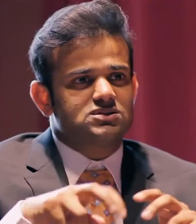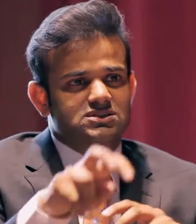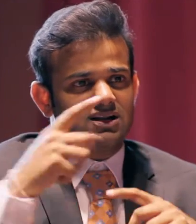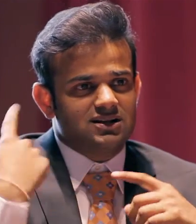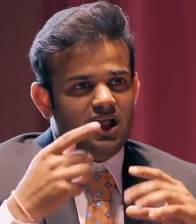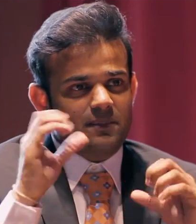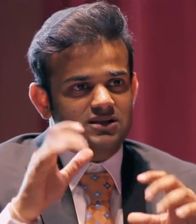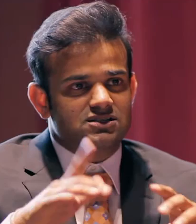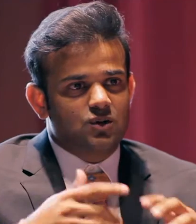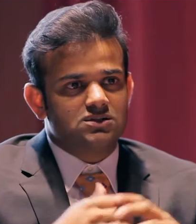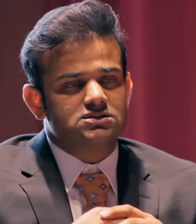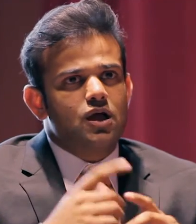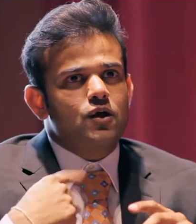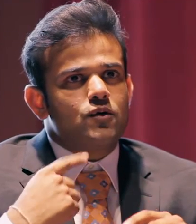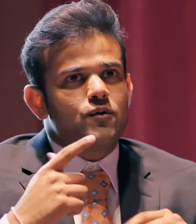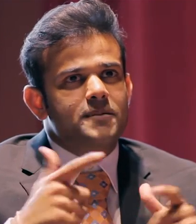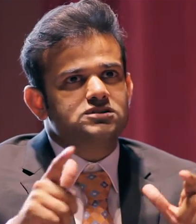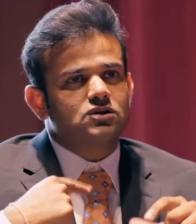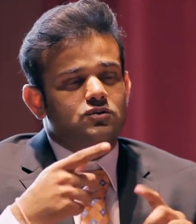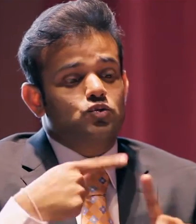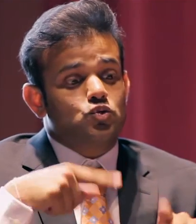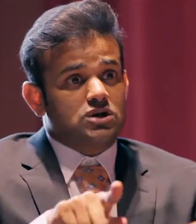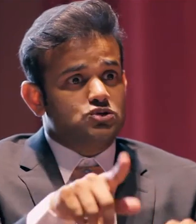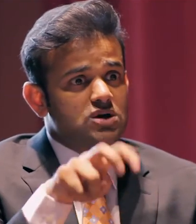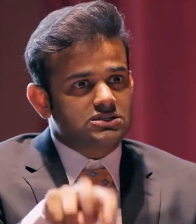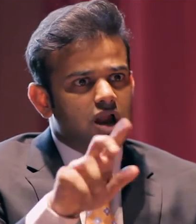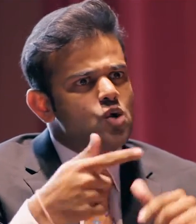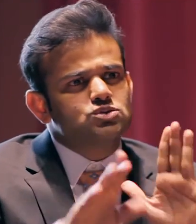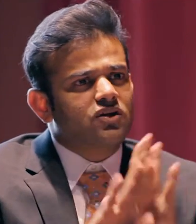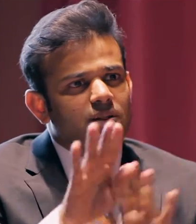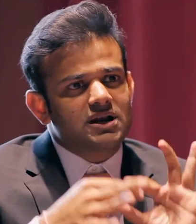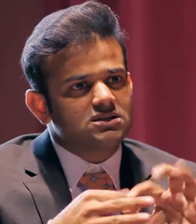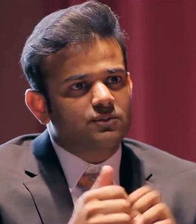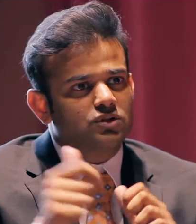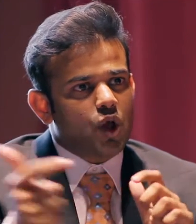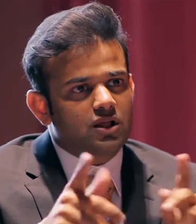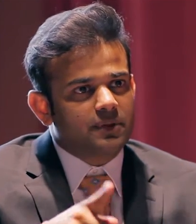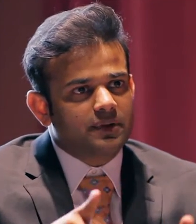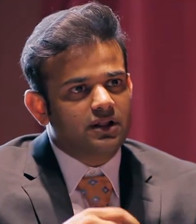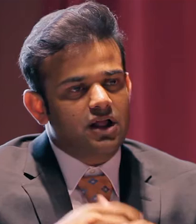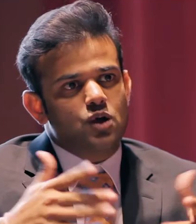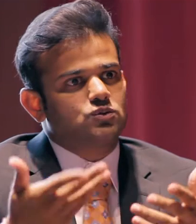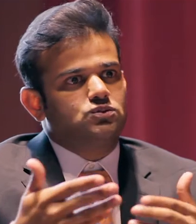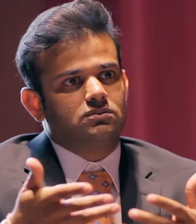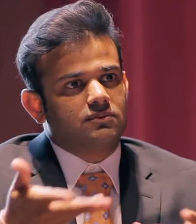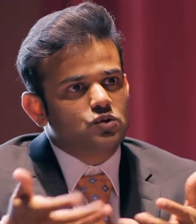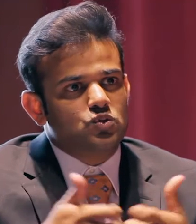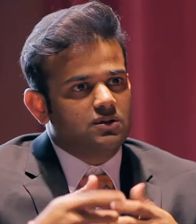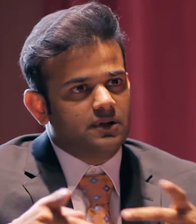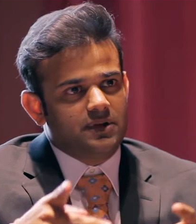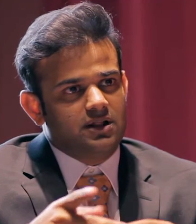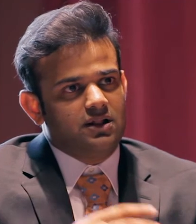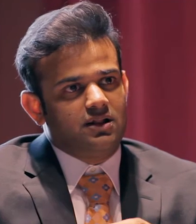Wow, that's amazing. What an amazing journey. So through that journey, did you develop a lot of